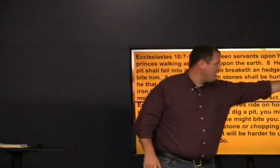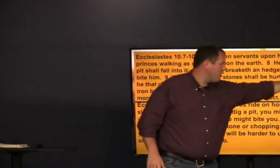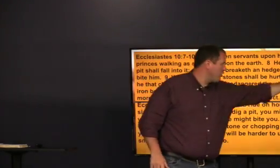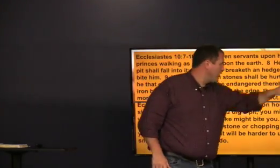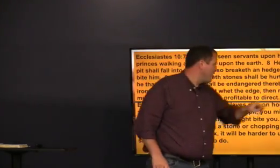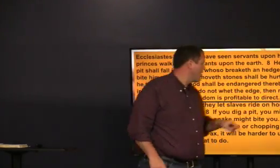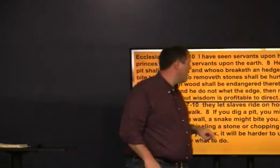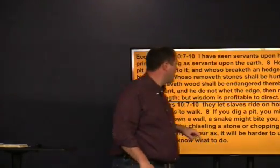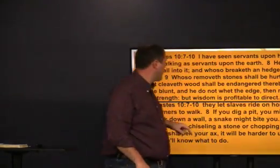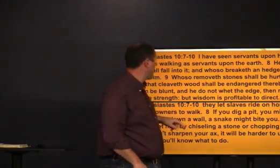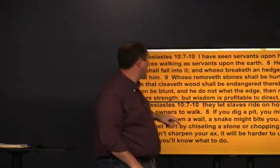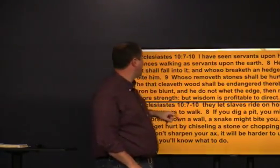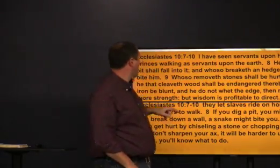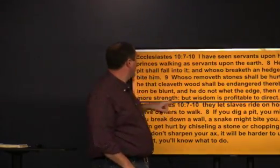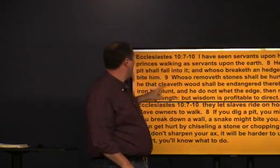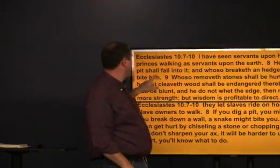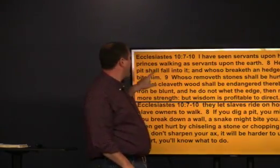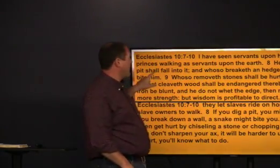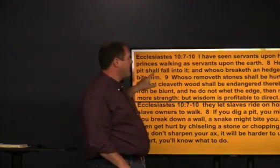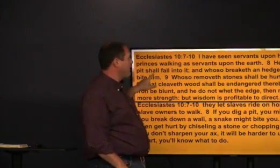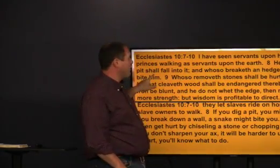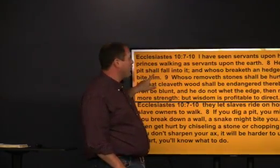here and here.